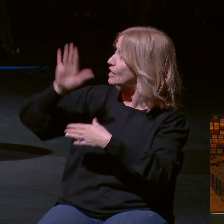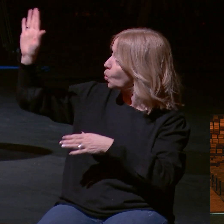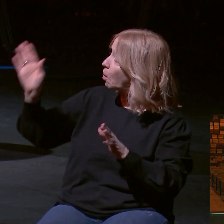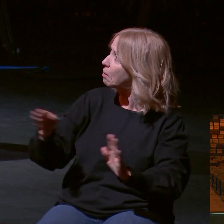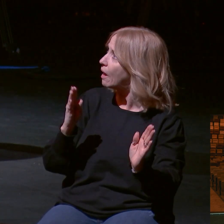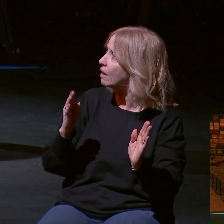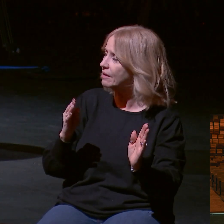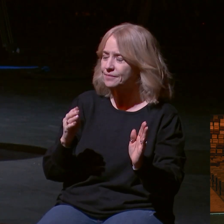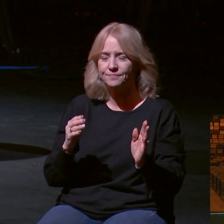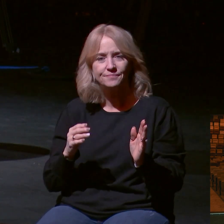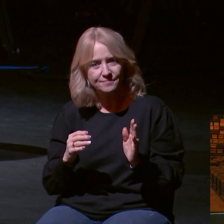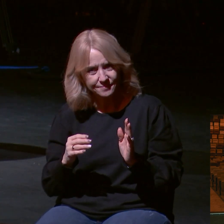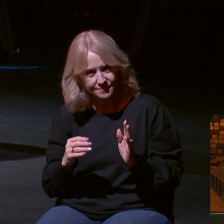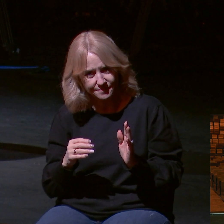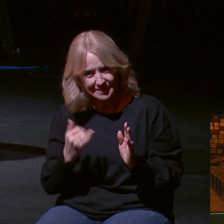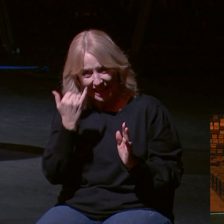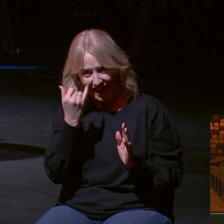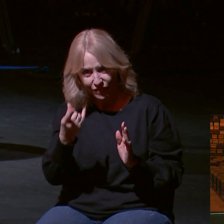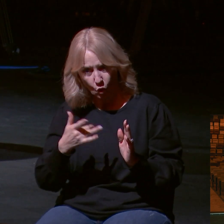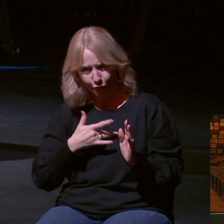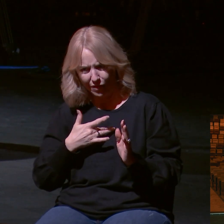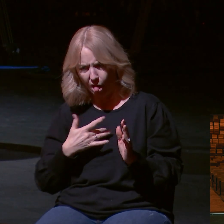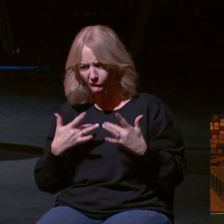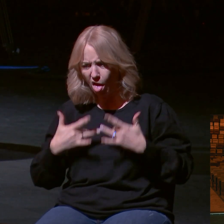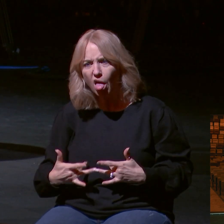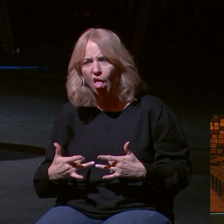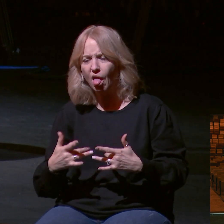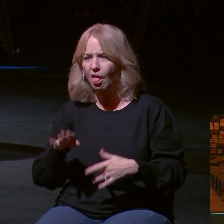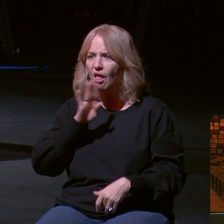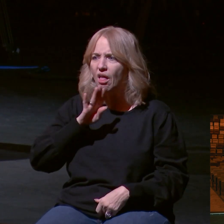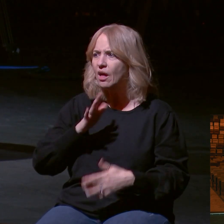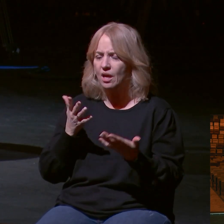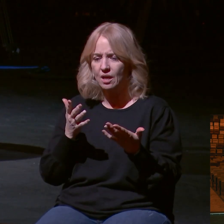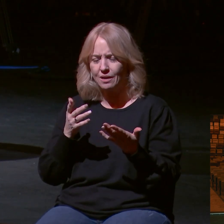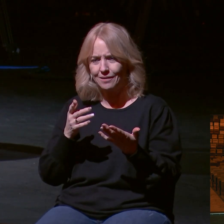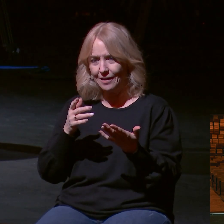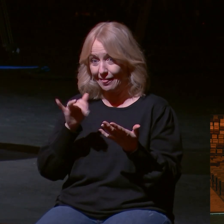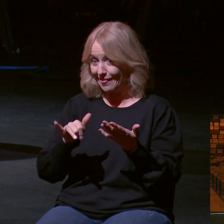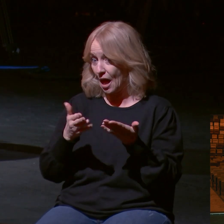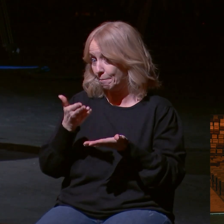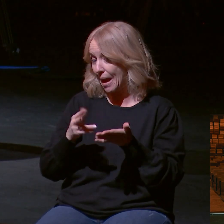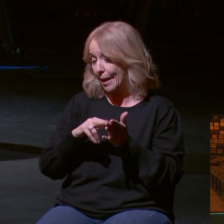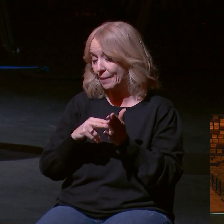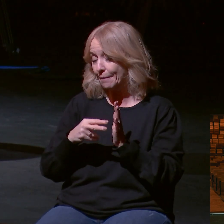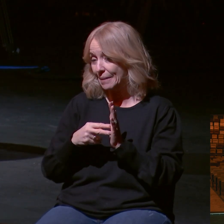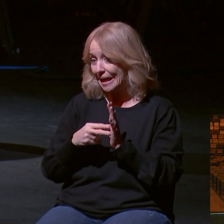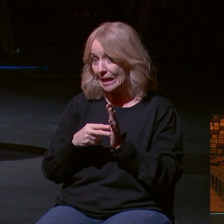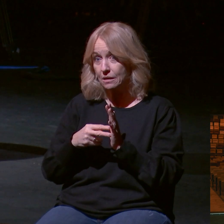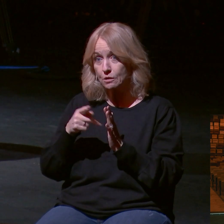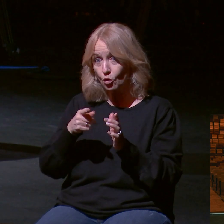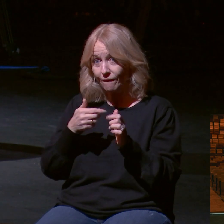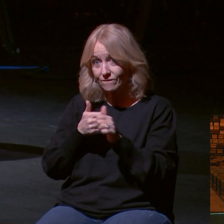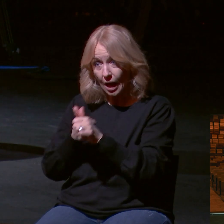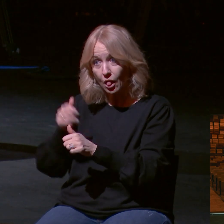not following God's plans. In fact, it could be an indicator that you are indeed following his plans. Discouragement is not always a